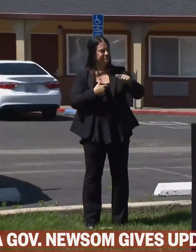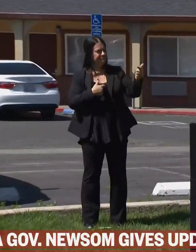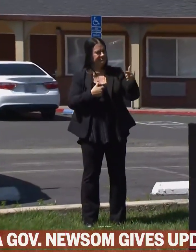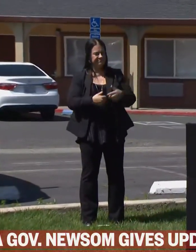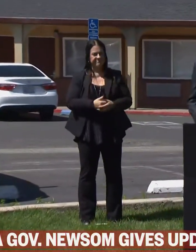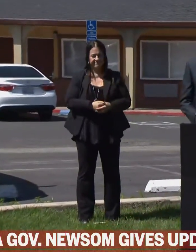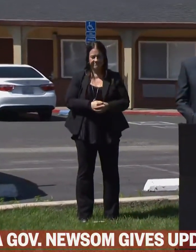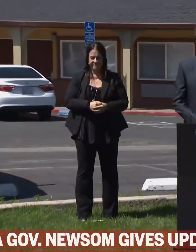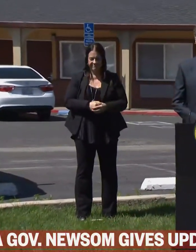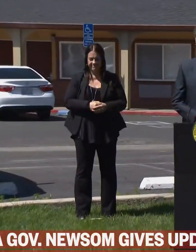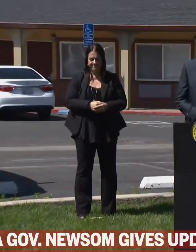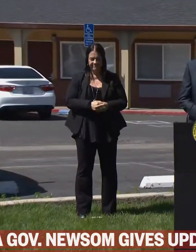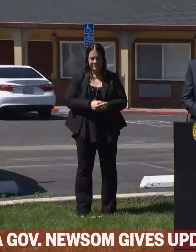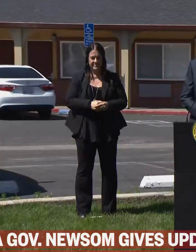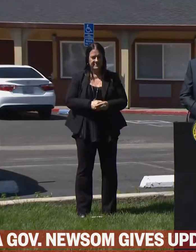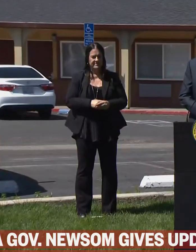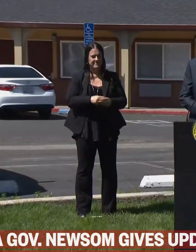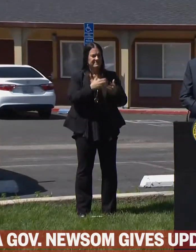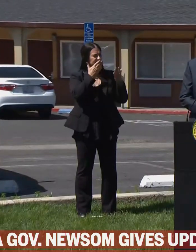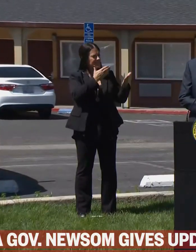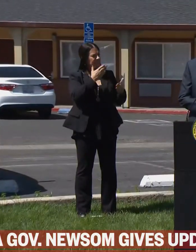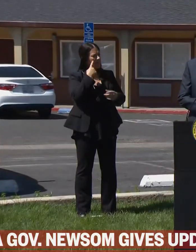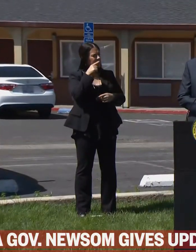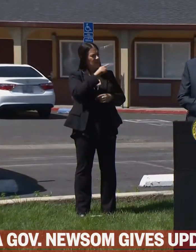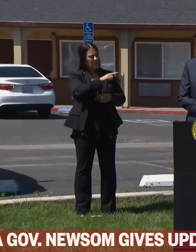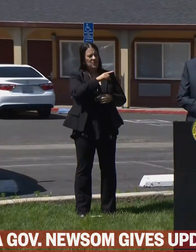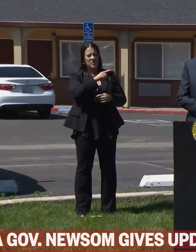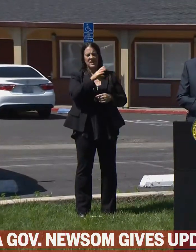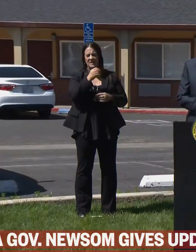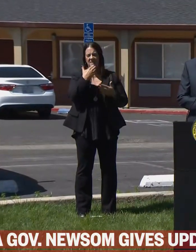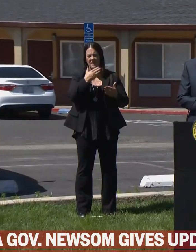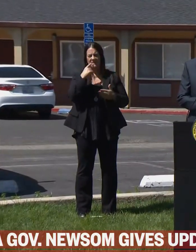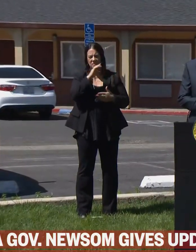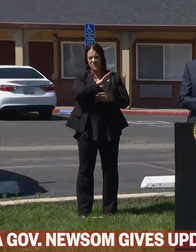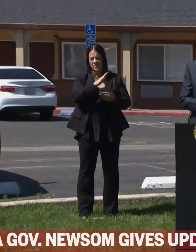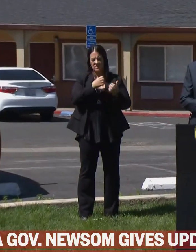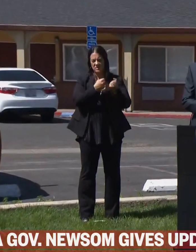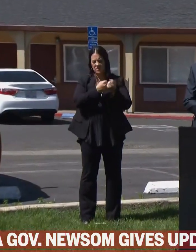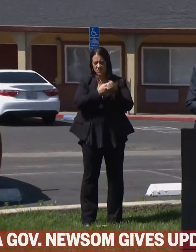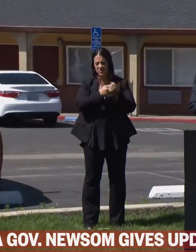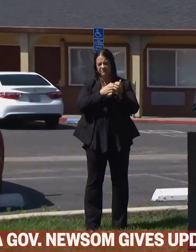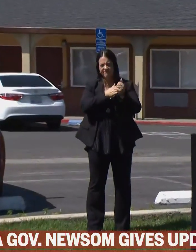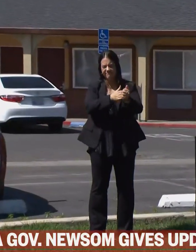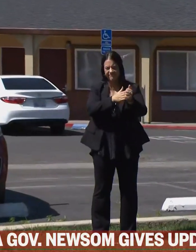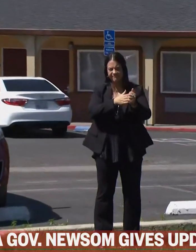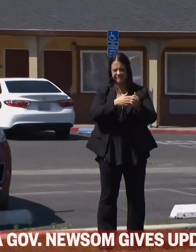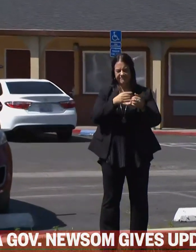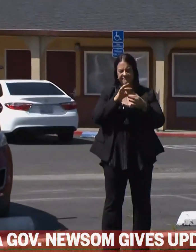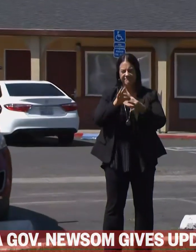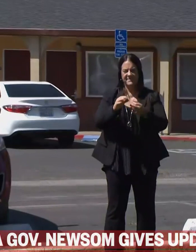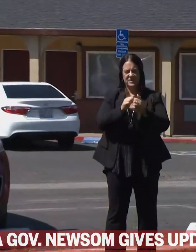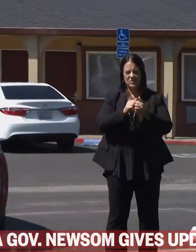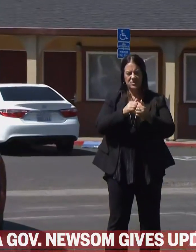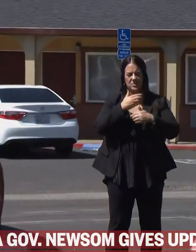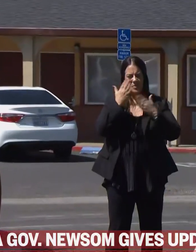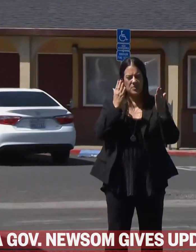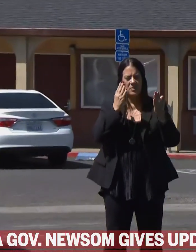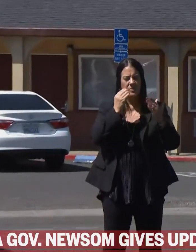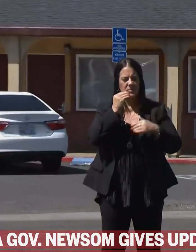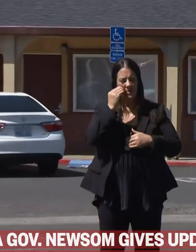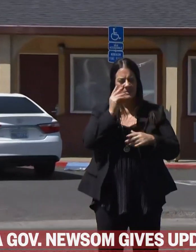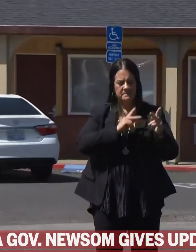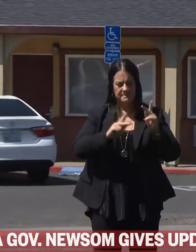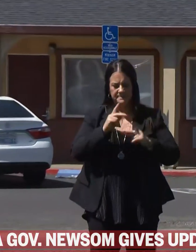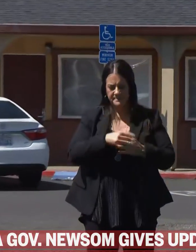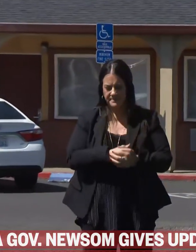Thank you, Mayor, and thanks for all your support and leadership on this homeless issue. And let me just briefly update everybody on